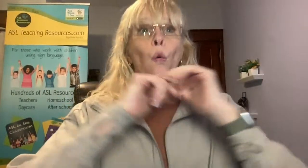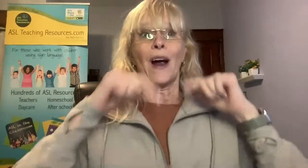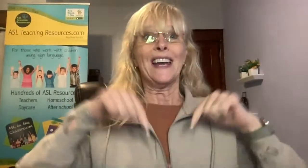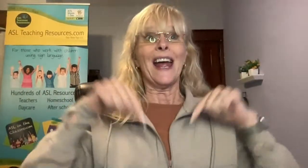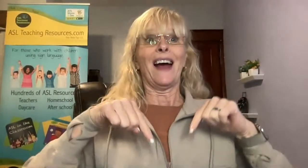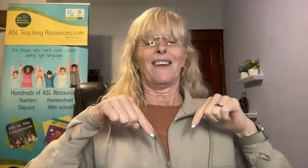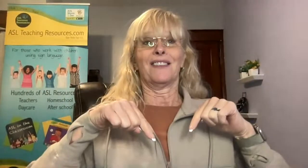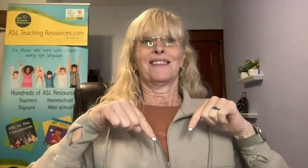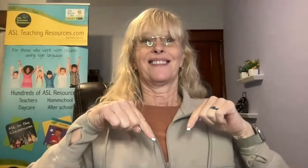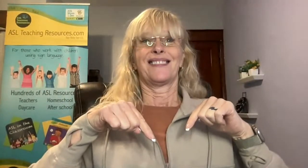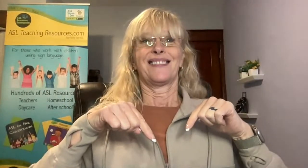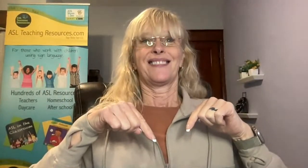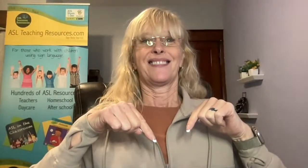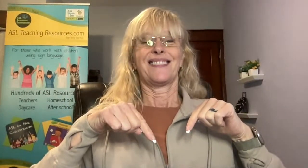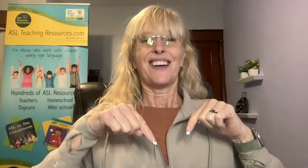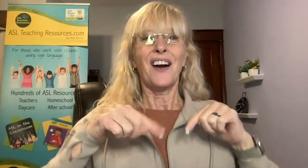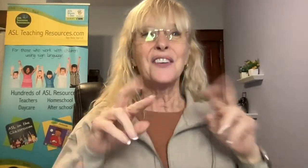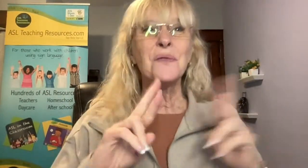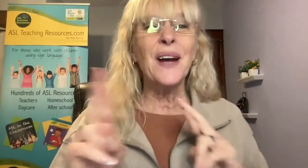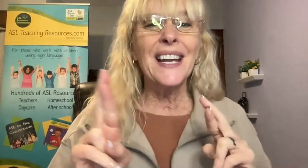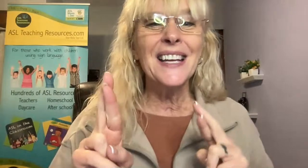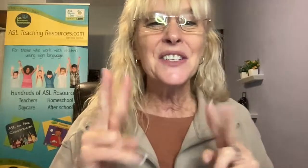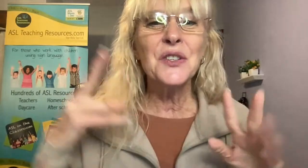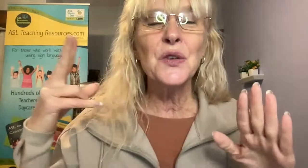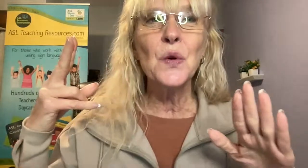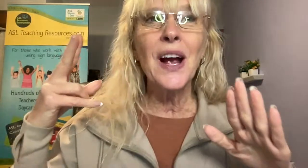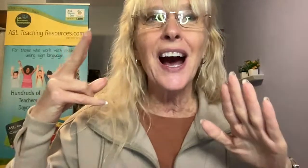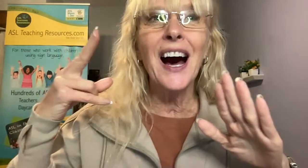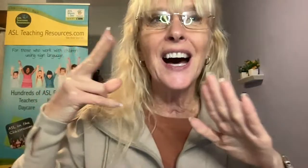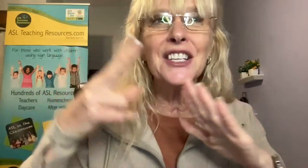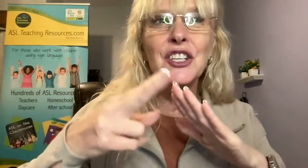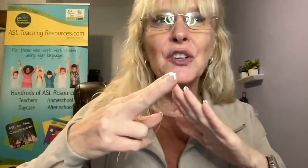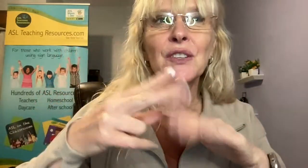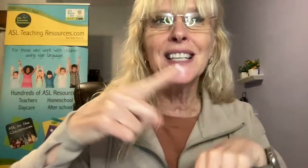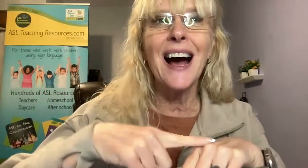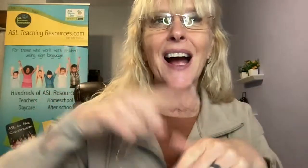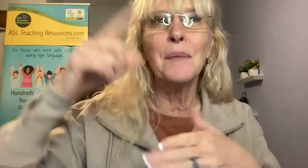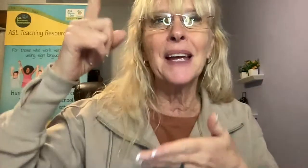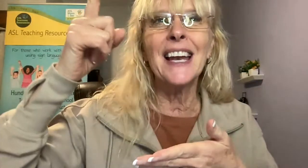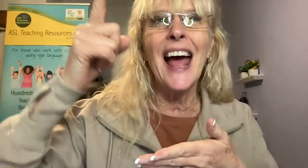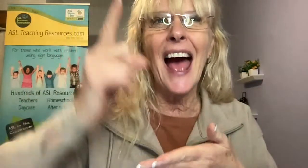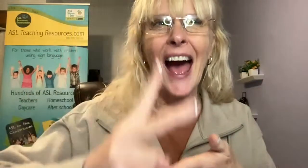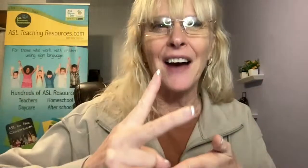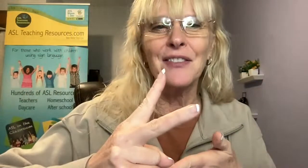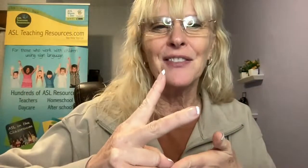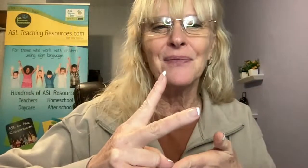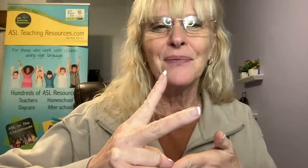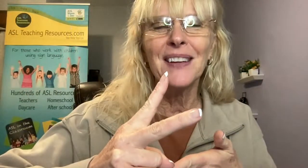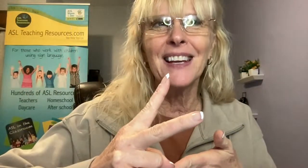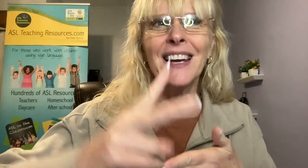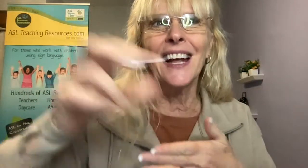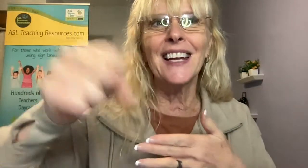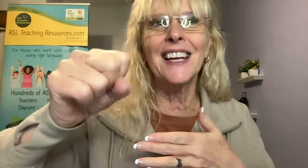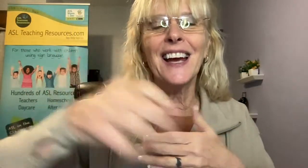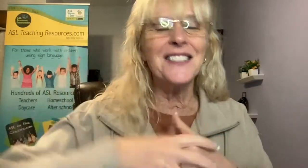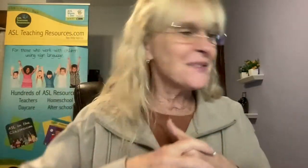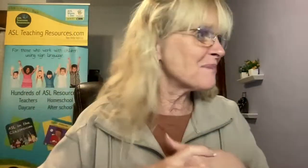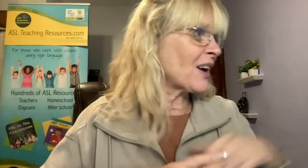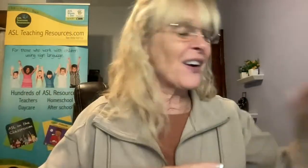Right now, are you ready to cut your time in half? Can I get a yes? All right.